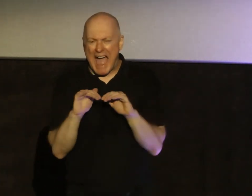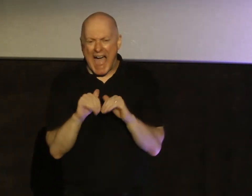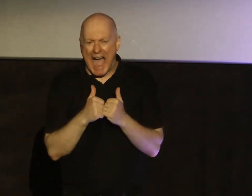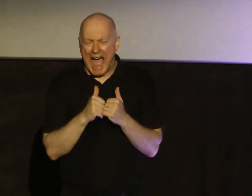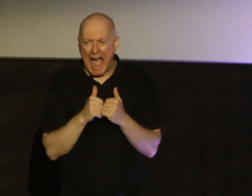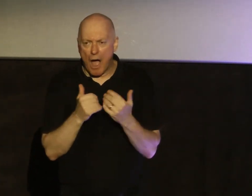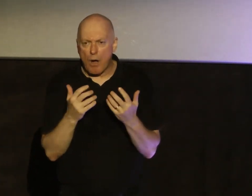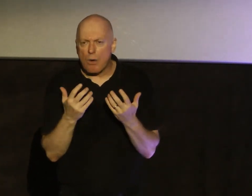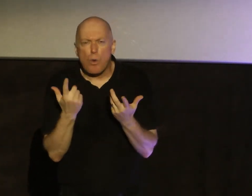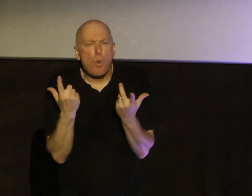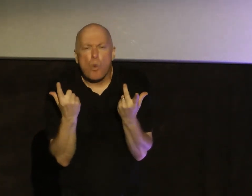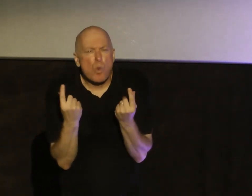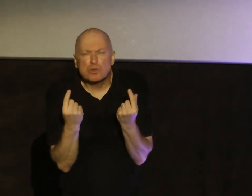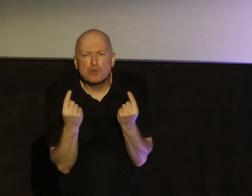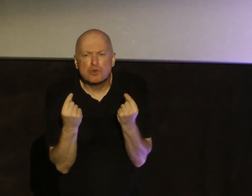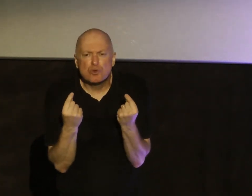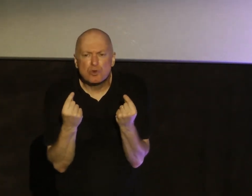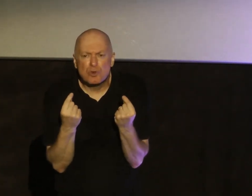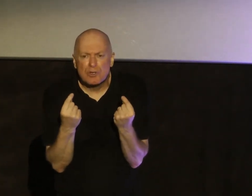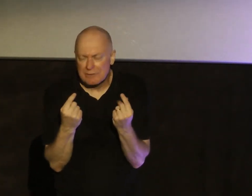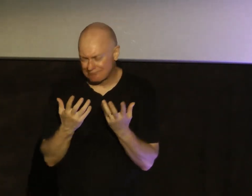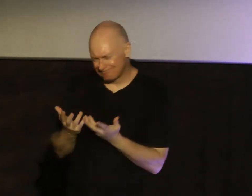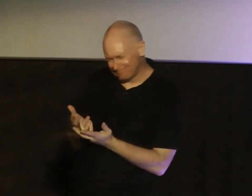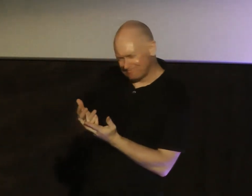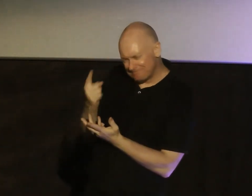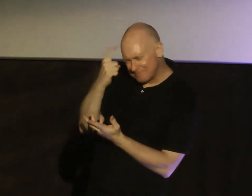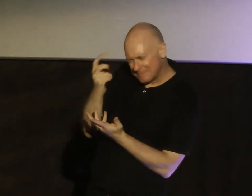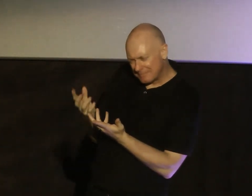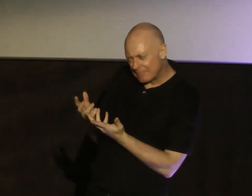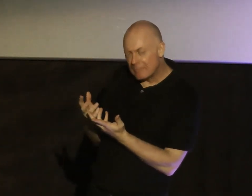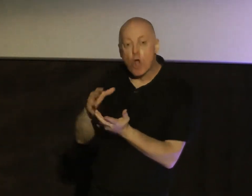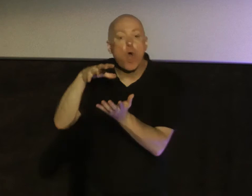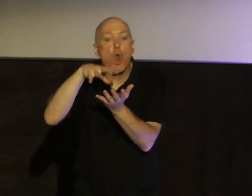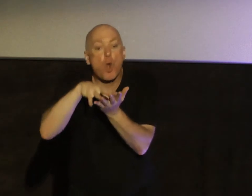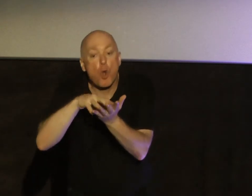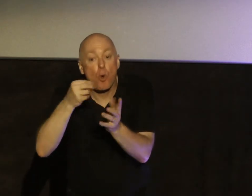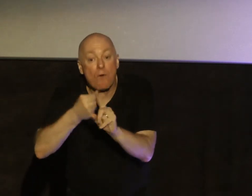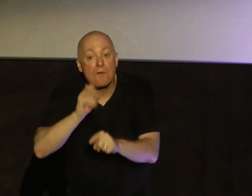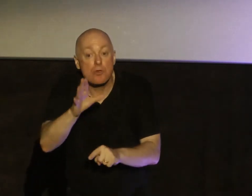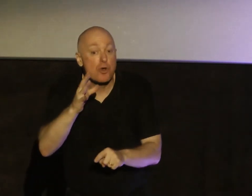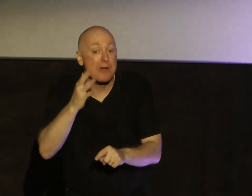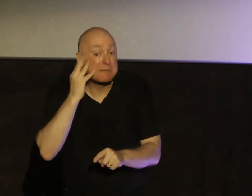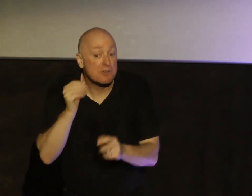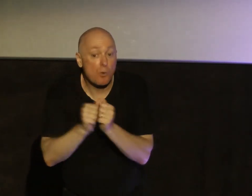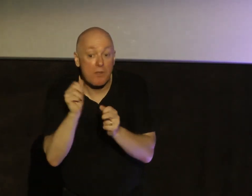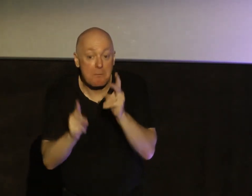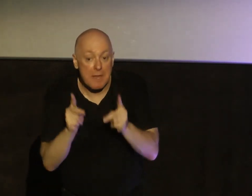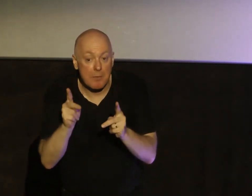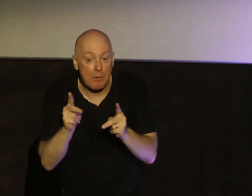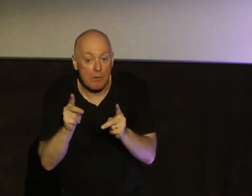suspicion and fear in my relationships. Write this down. Learn from your experiences with people and walk in